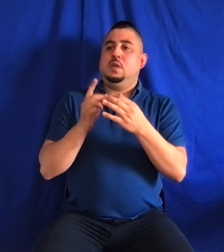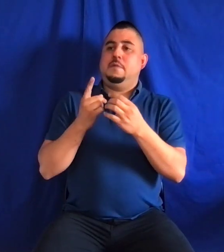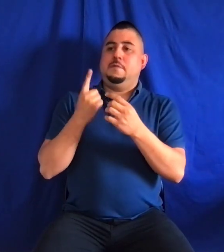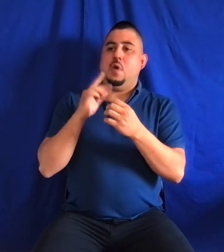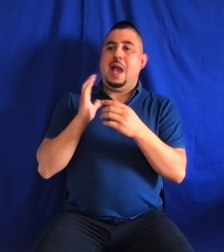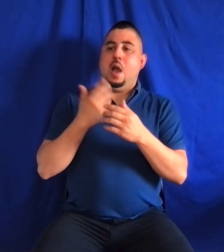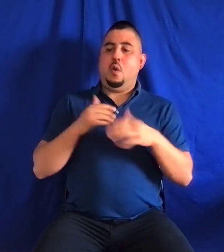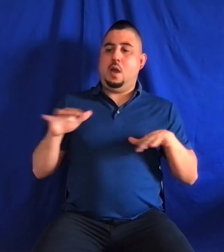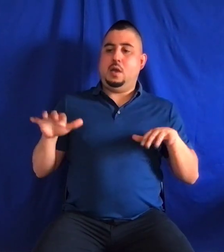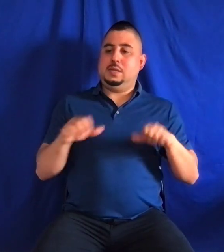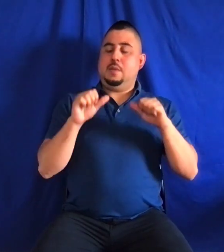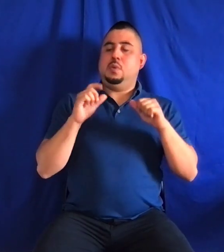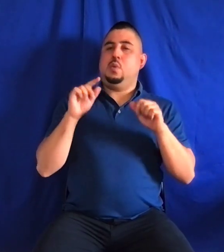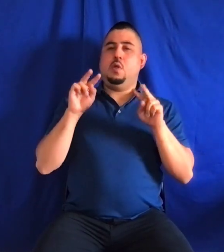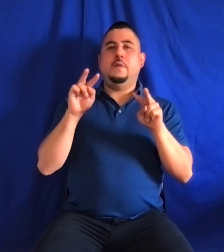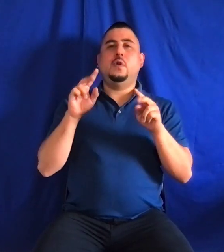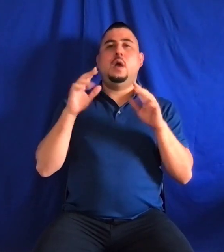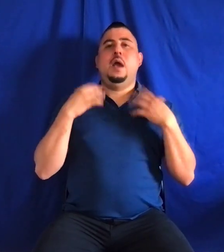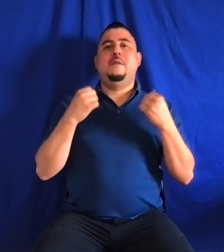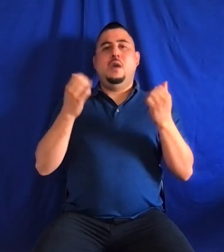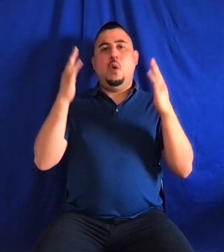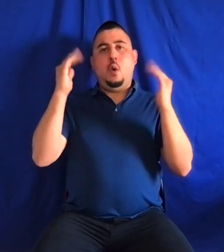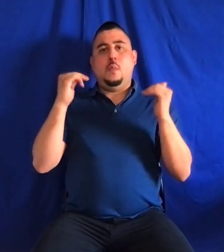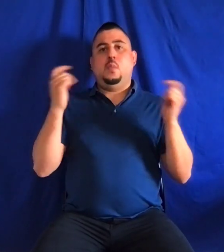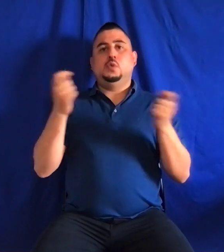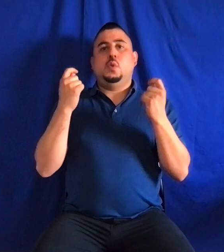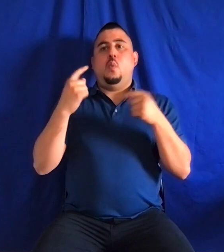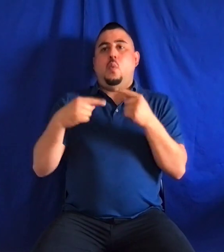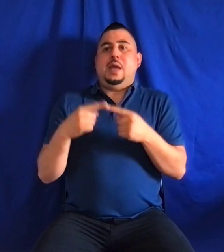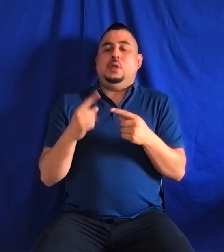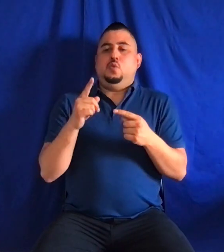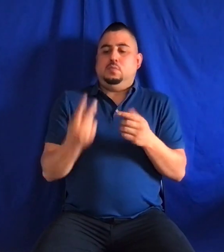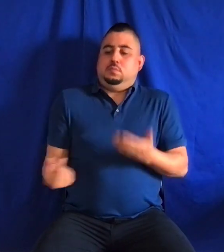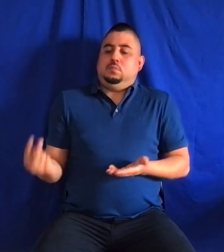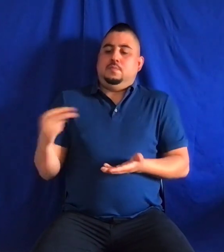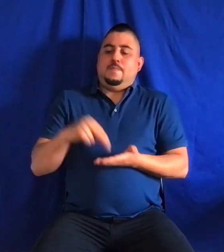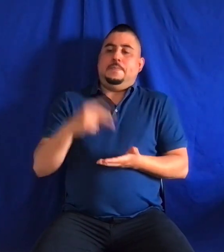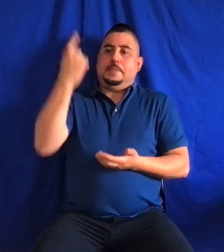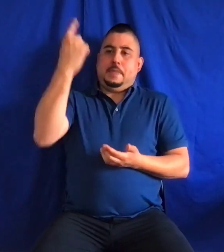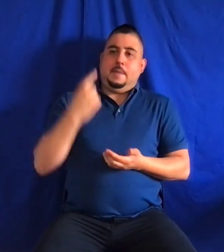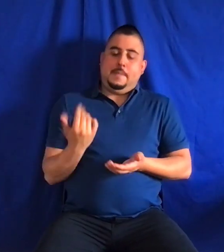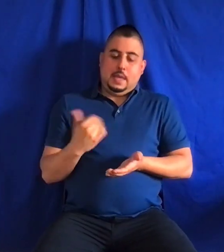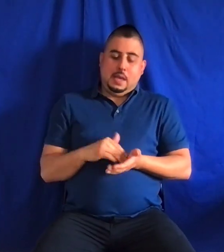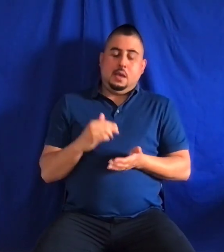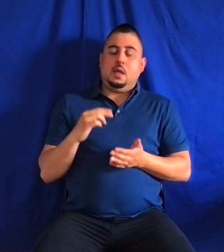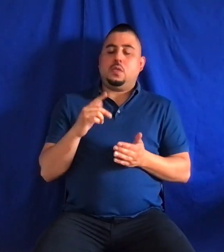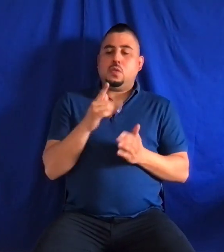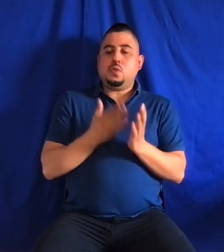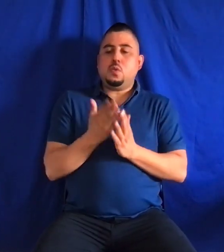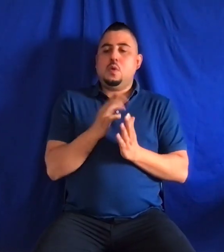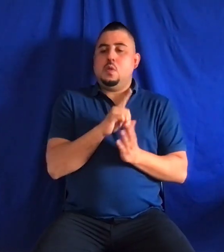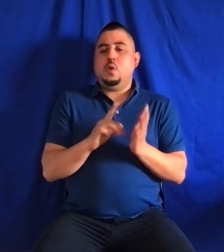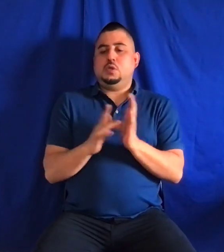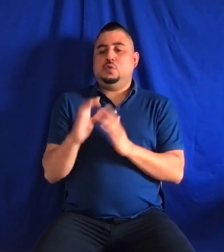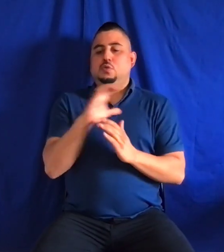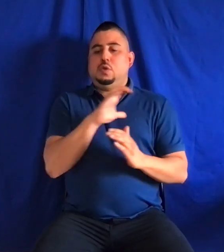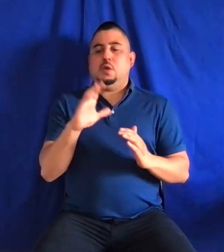forward in confident hope to the rejoicing of the day of resurrection. Through our Lord Jesus Christ, your Son, who lives and reigns with you in the unity of the Holy